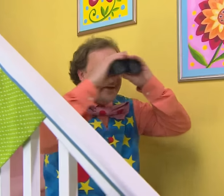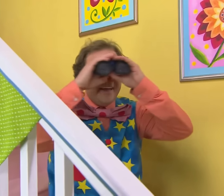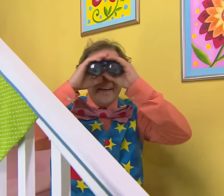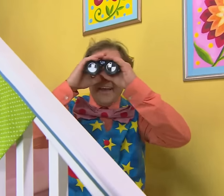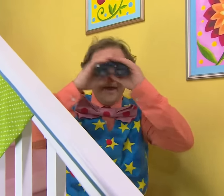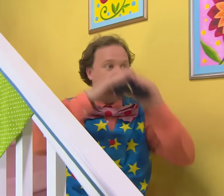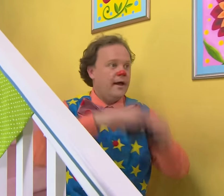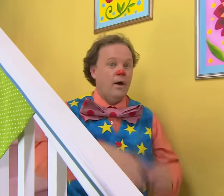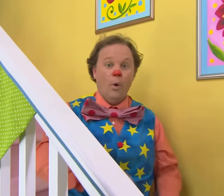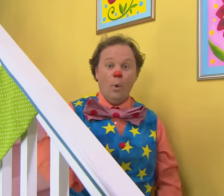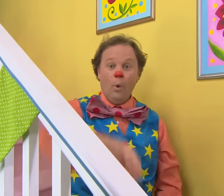are you looking for?